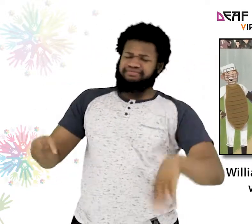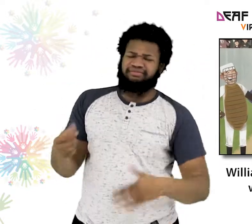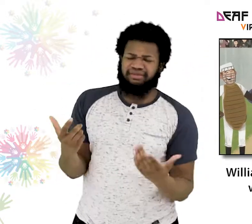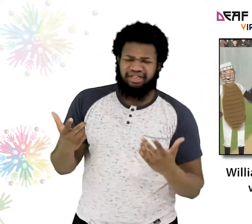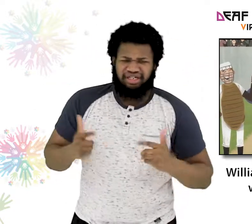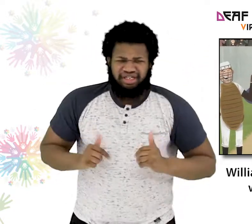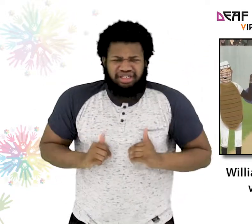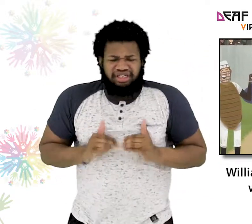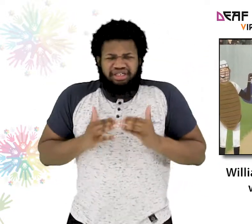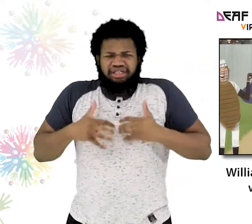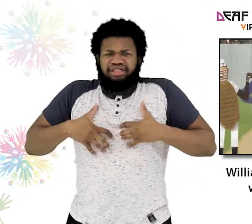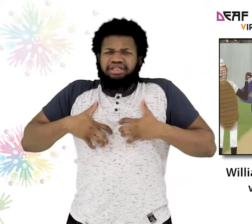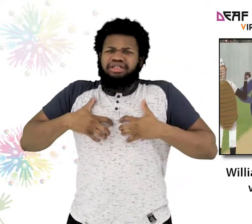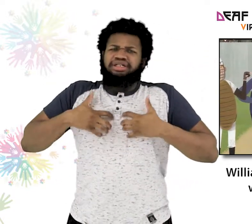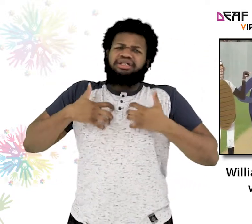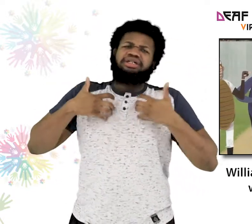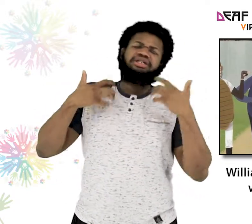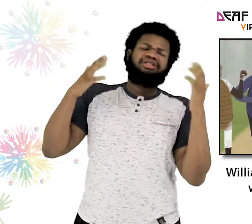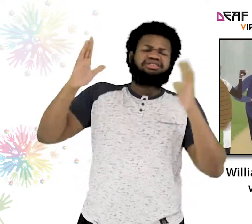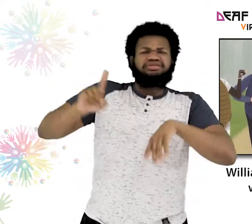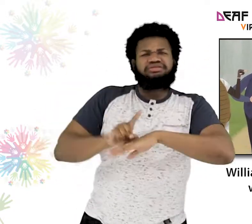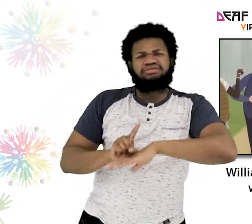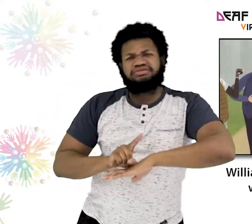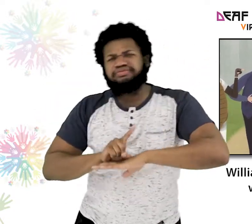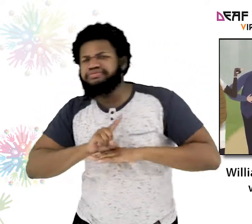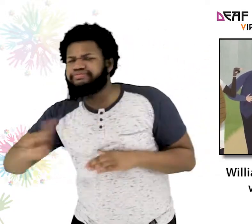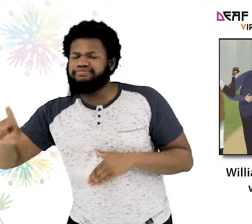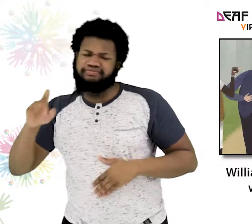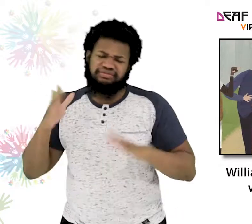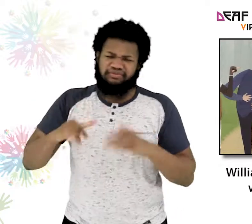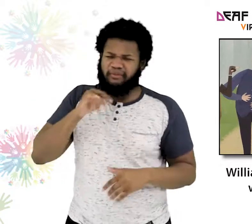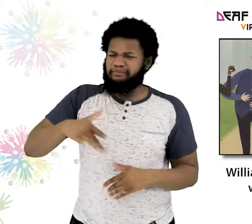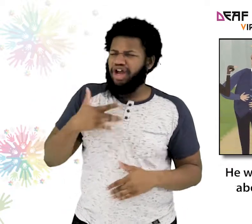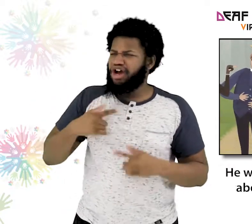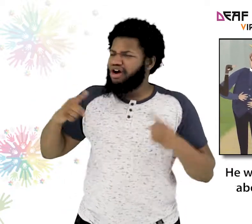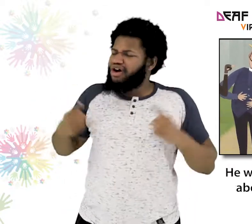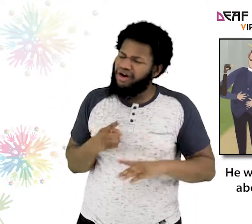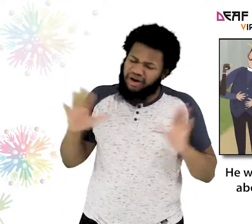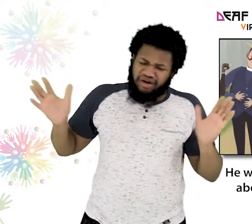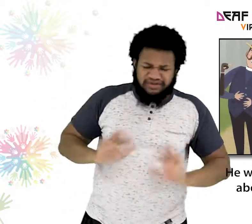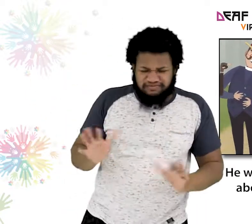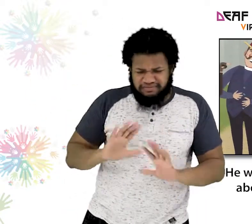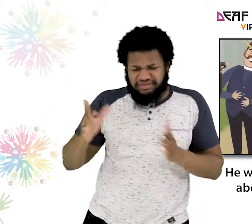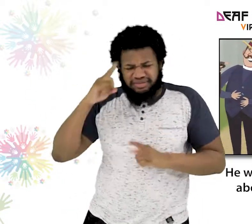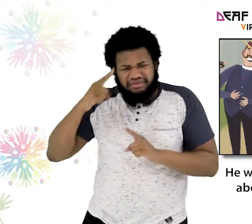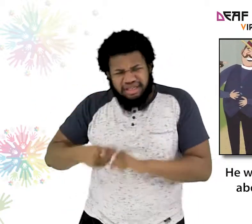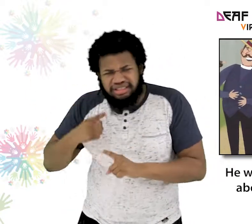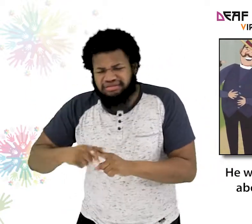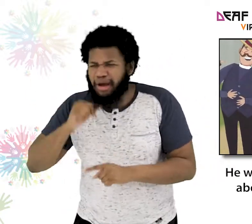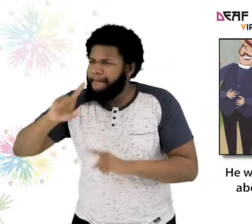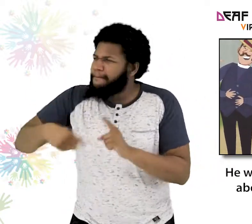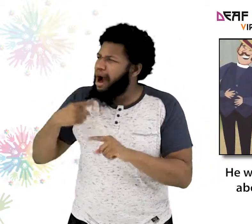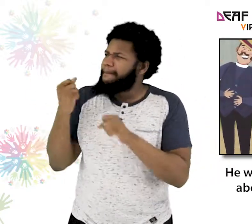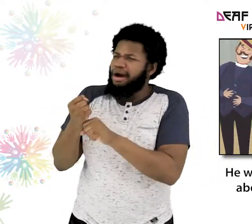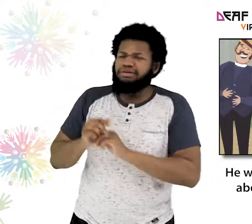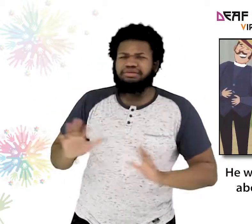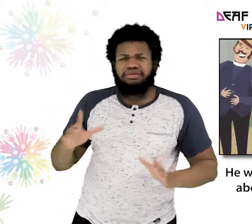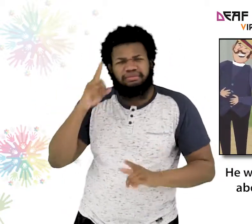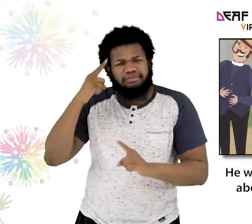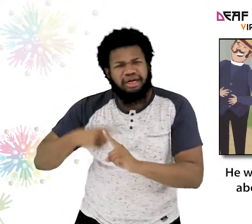William's face grew hot. He walked off quickly. He wasn't going to cry. Not about baseball. He told